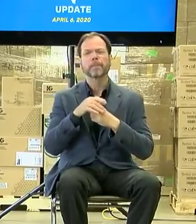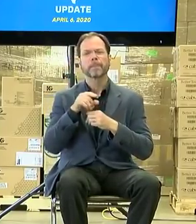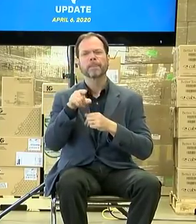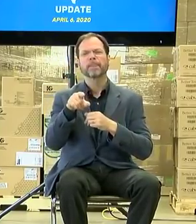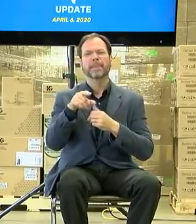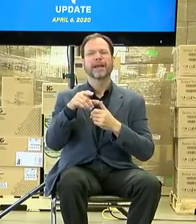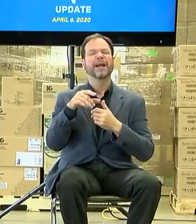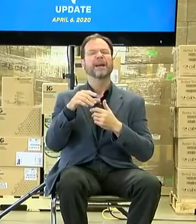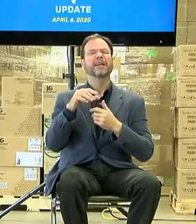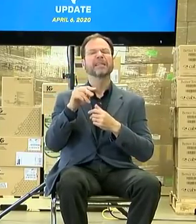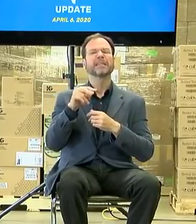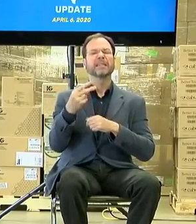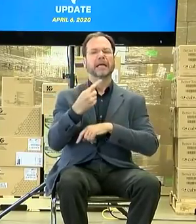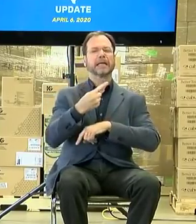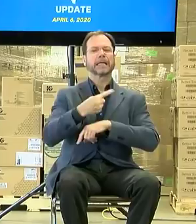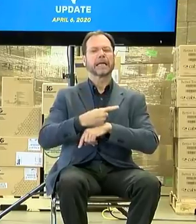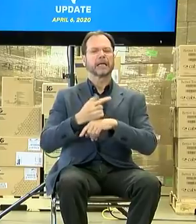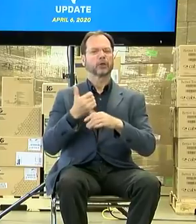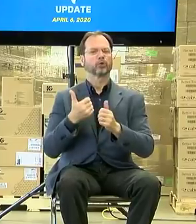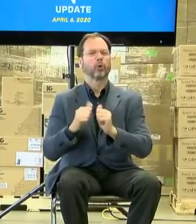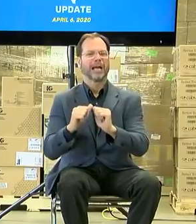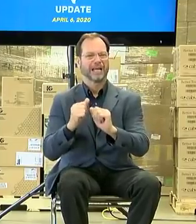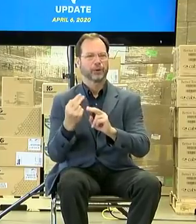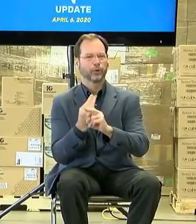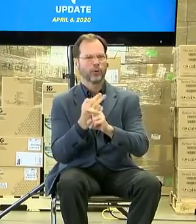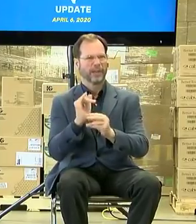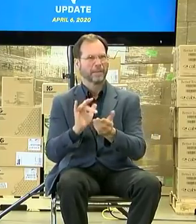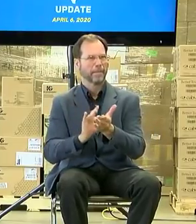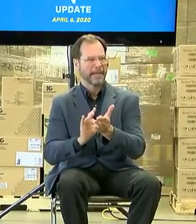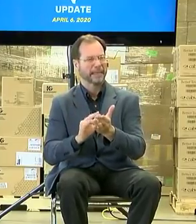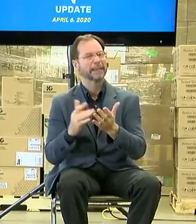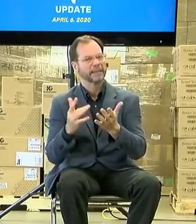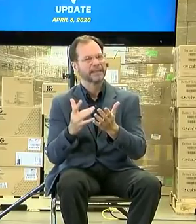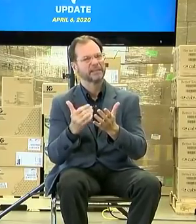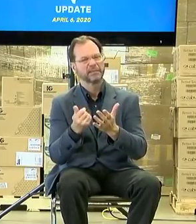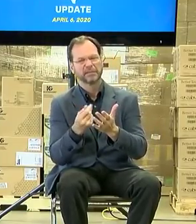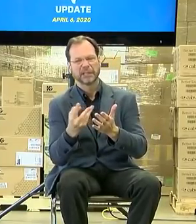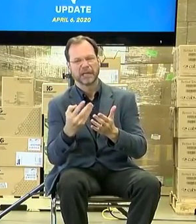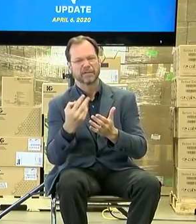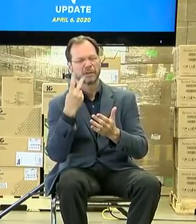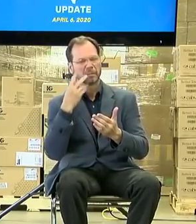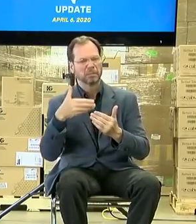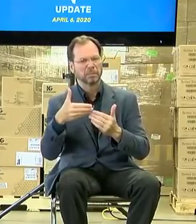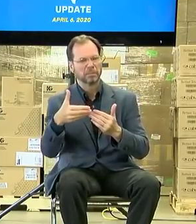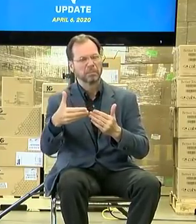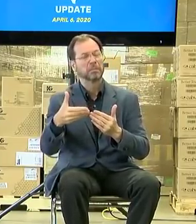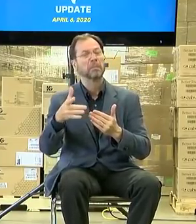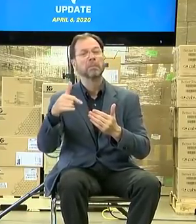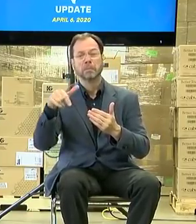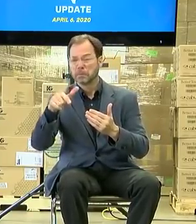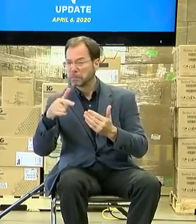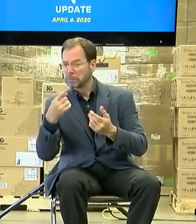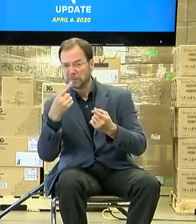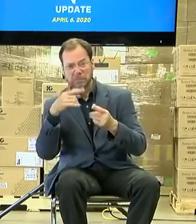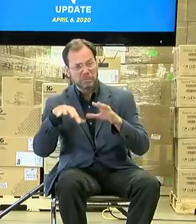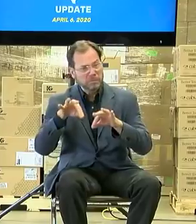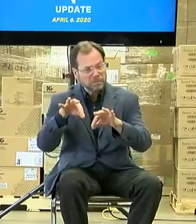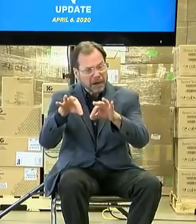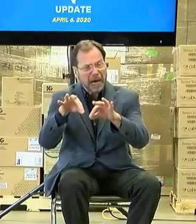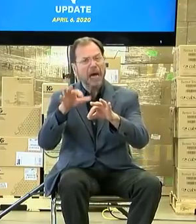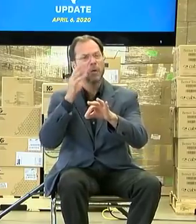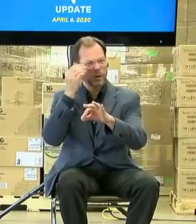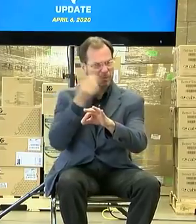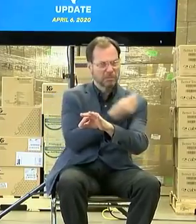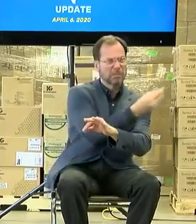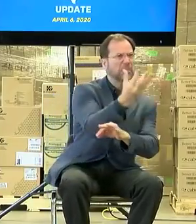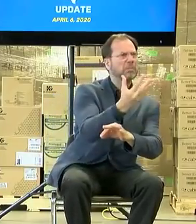their second day of this testing regimen that will last several more days. We look forward to updating you as the week